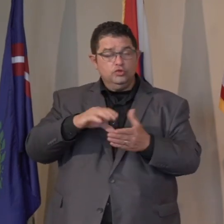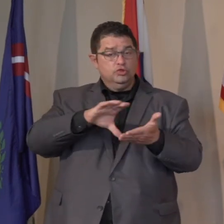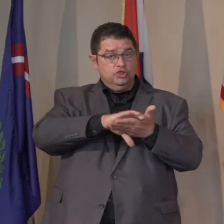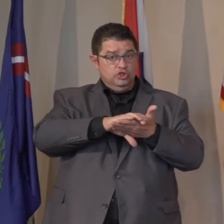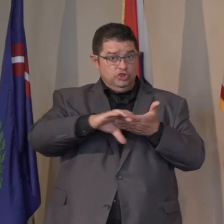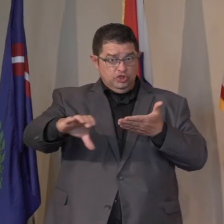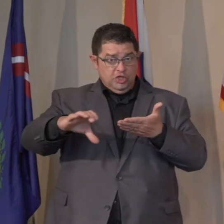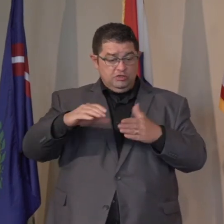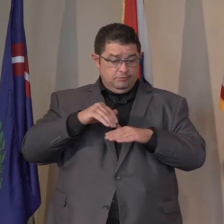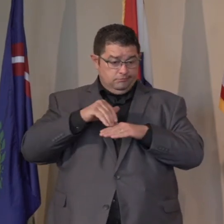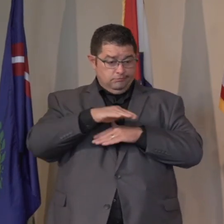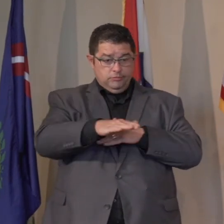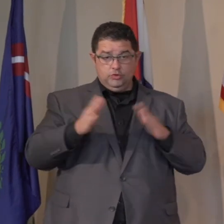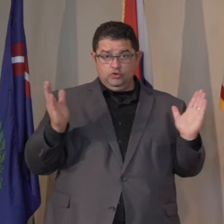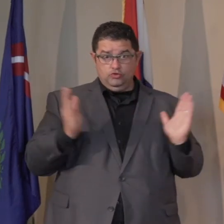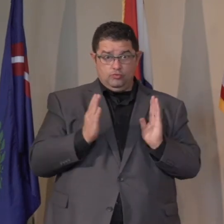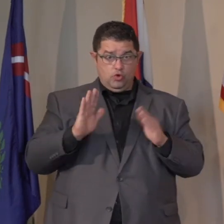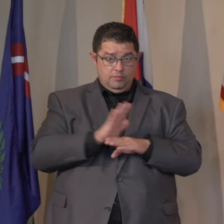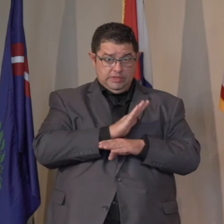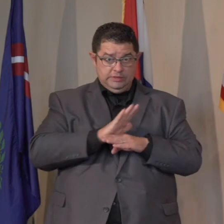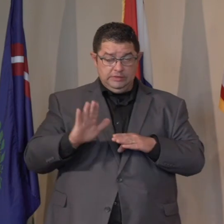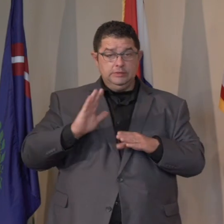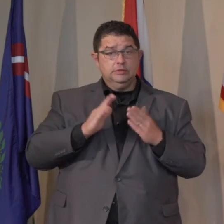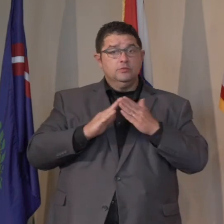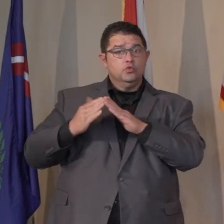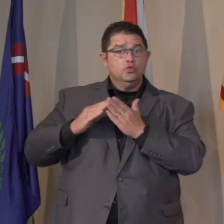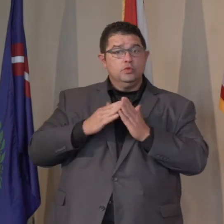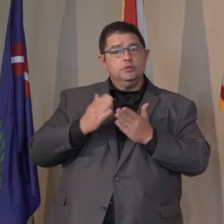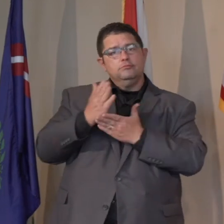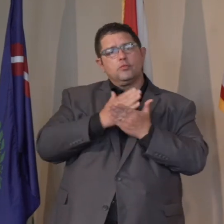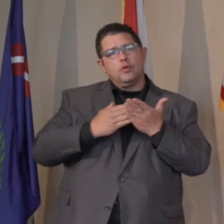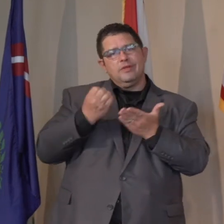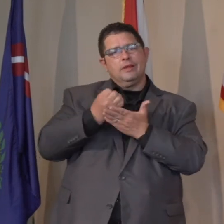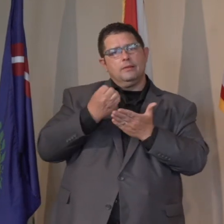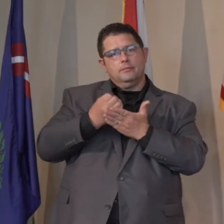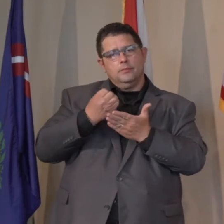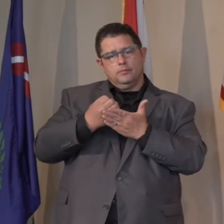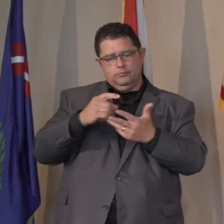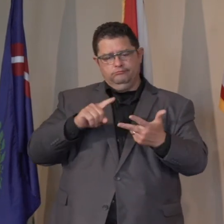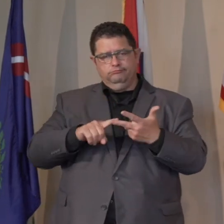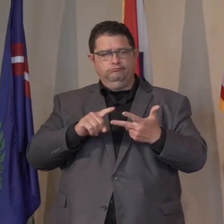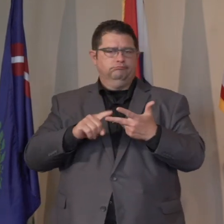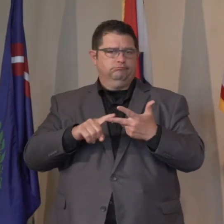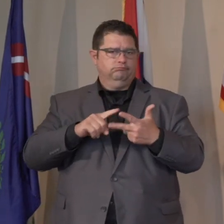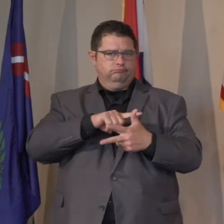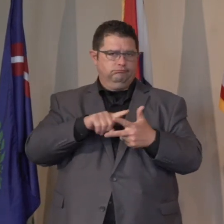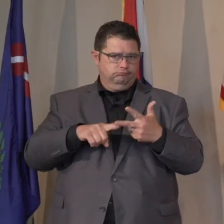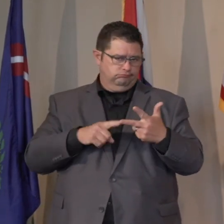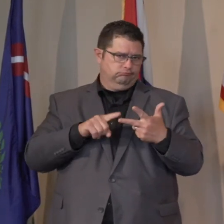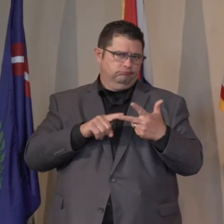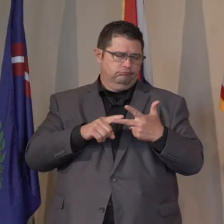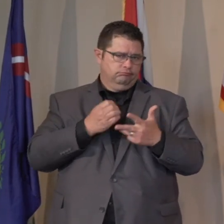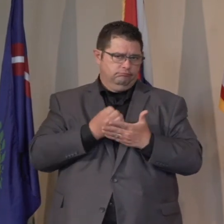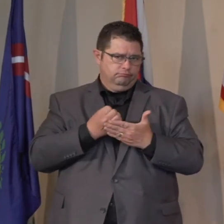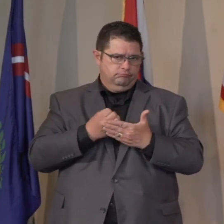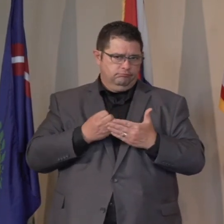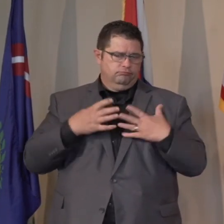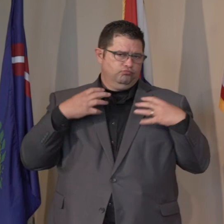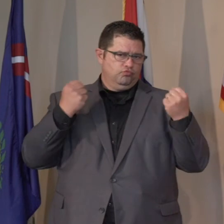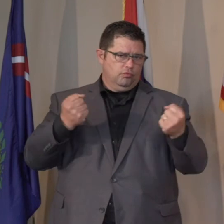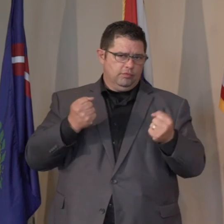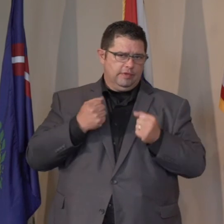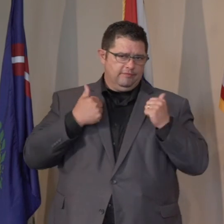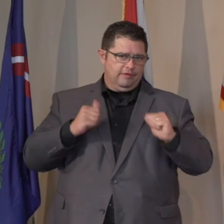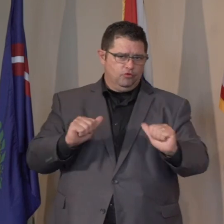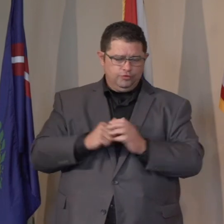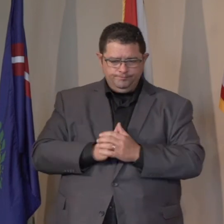sent to small businesses in our community as part of the economic relief efforts. My office continues to work closely with the County